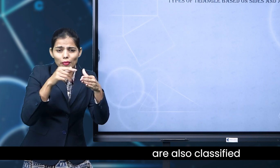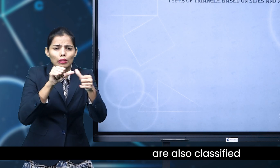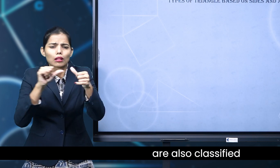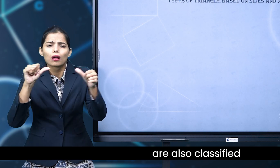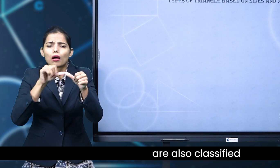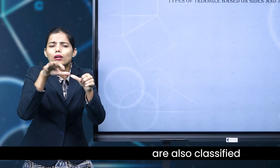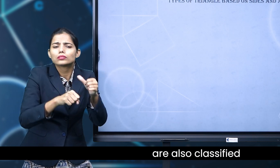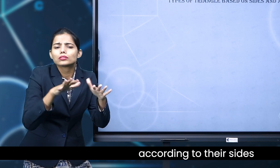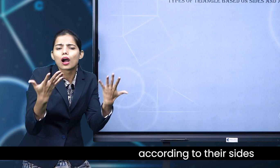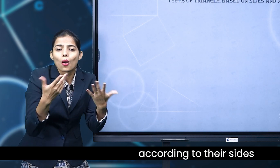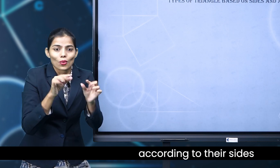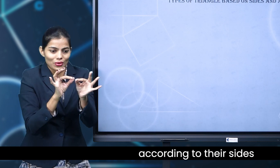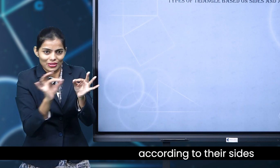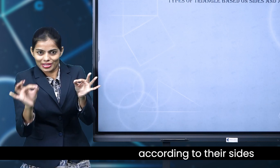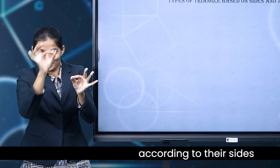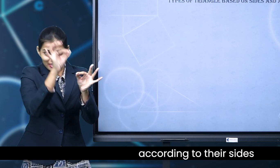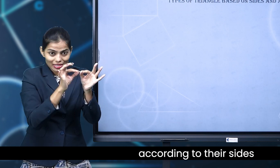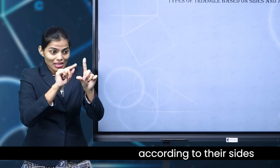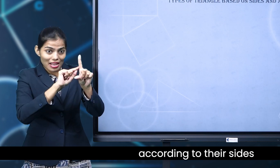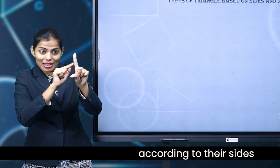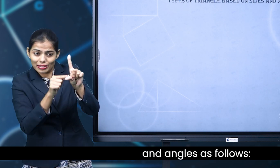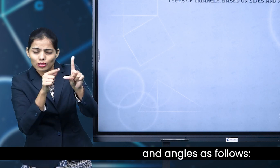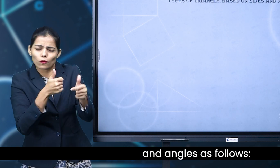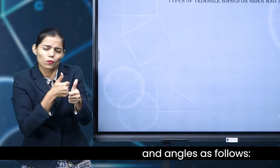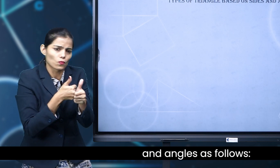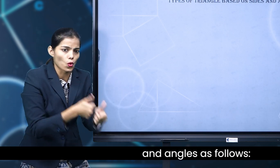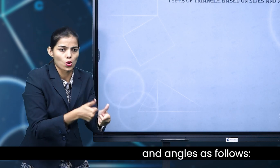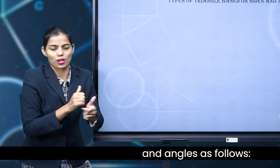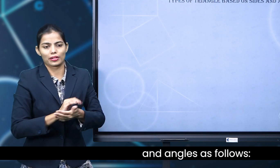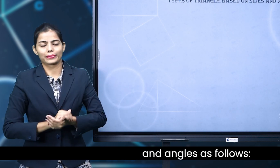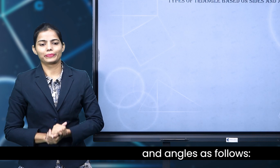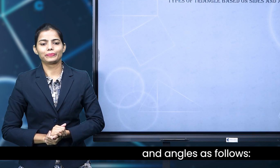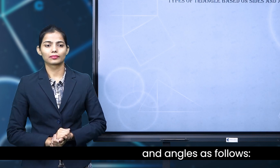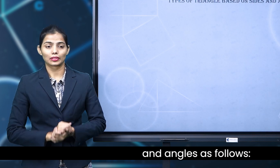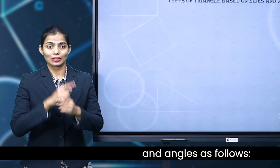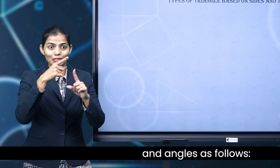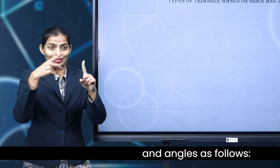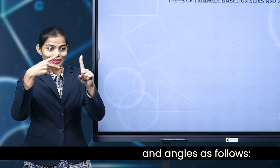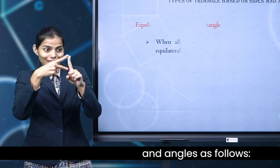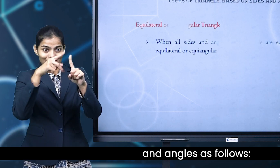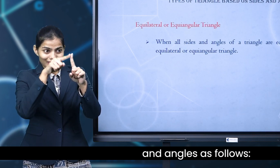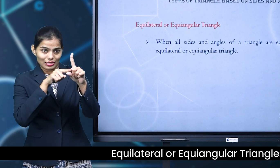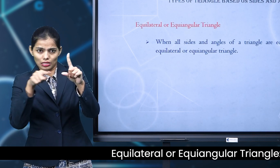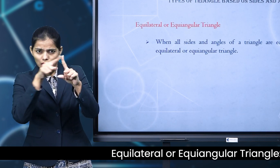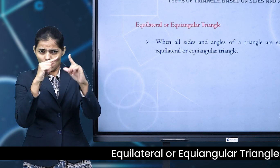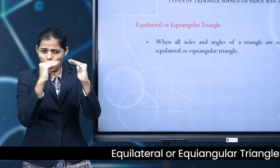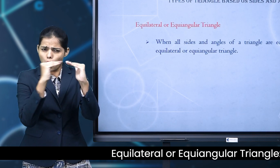also classified according to their side and angle as follows. Equilateral or